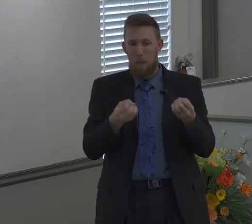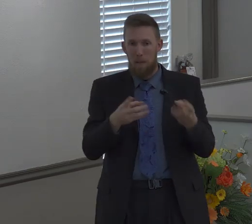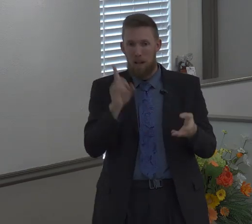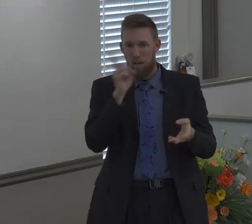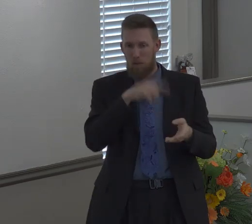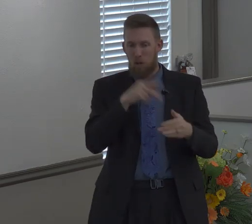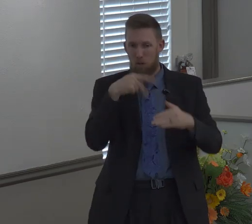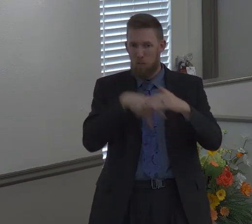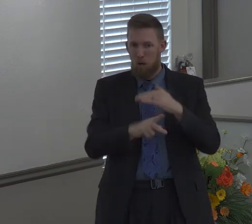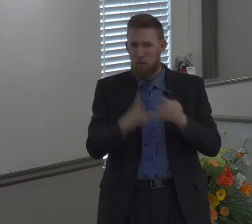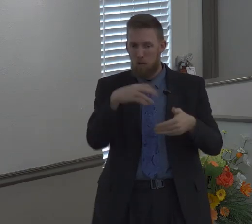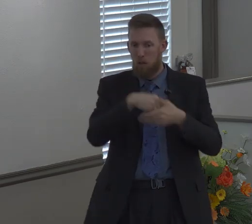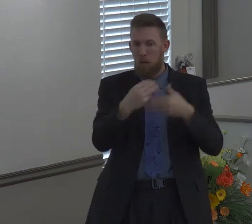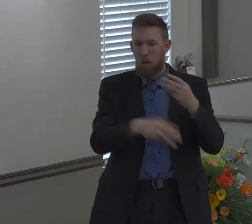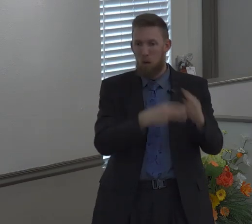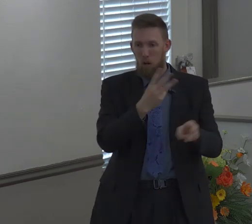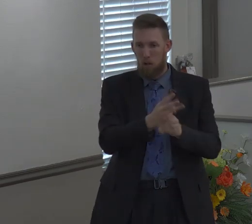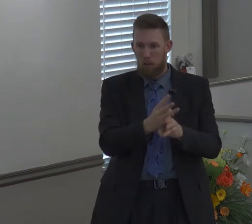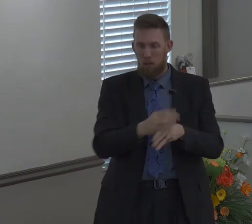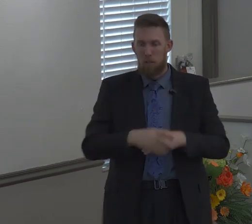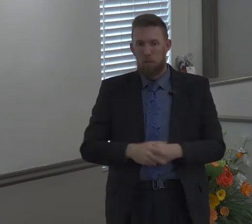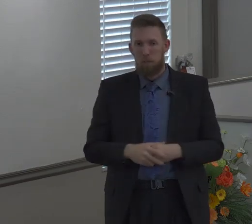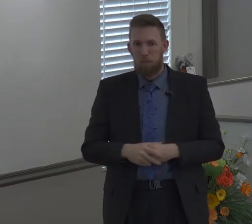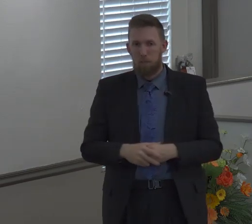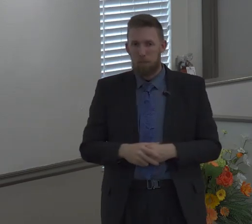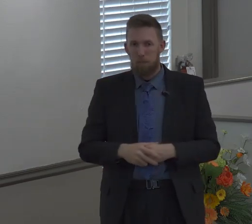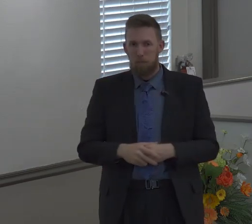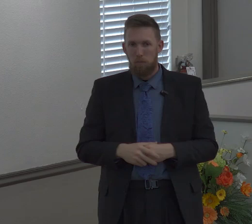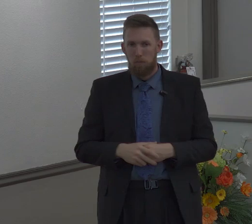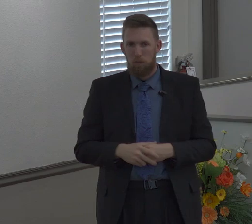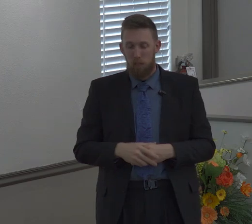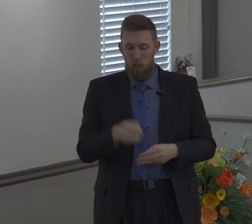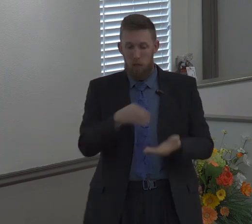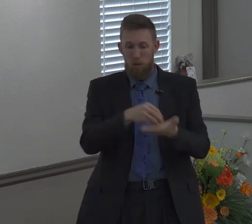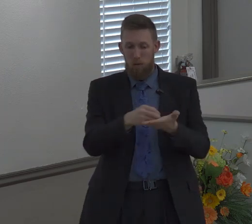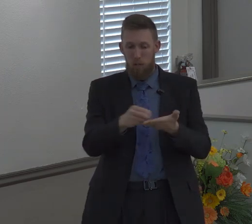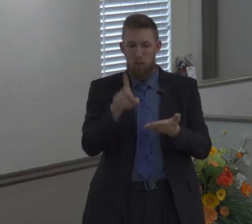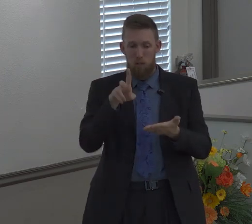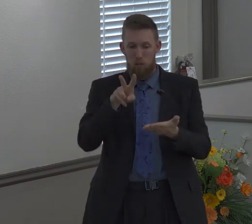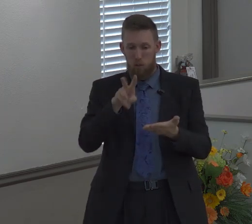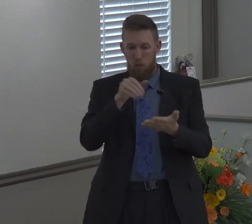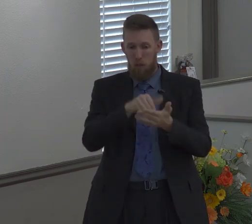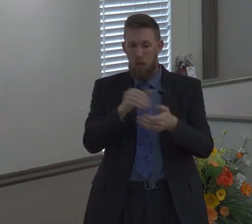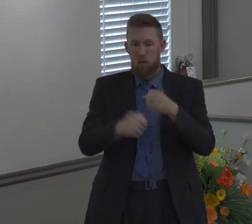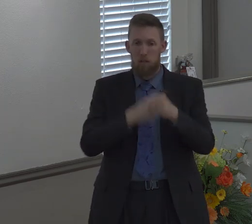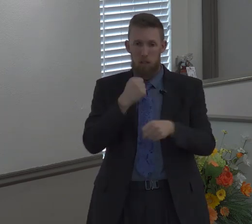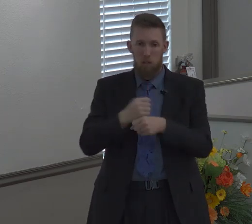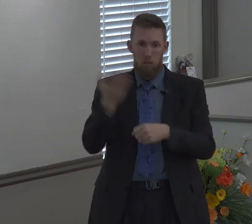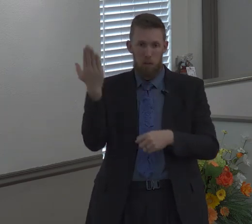prophets are gone out into the world. That was 2,000 years ago. What do you think it's like today?